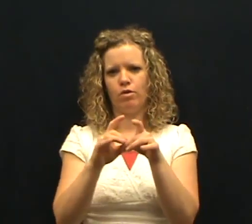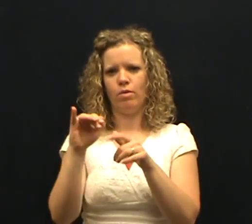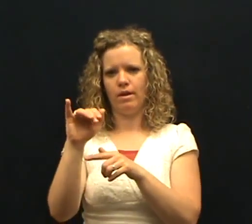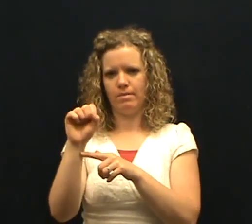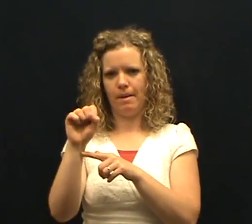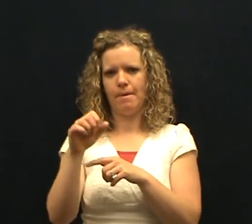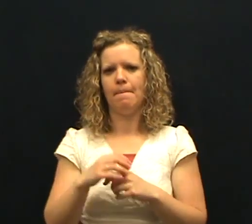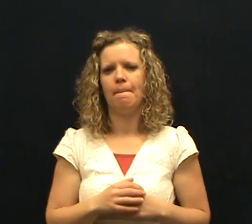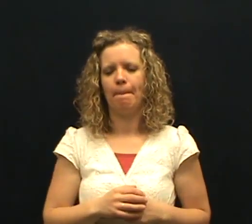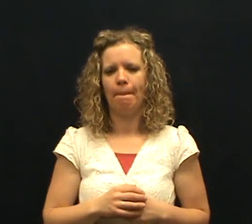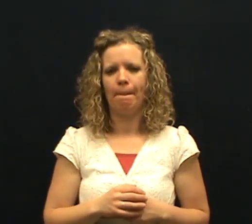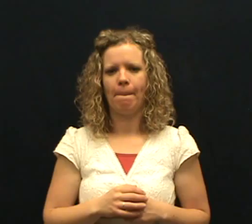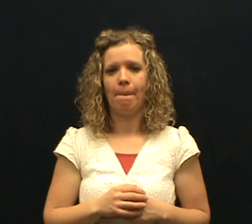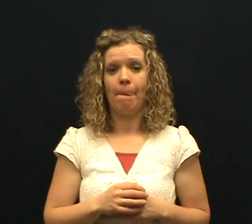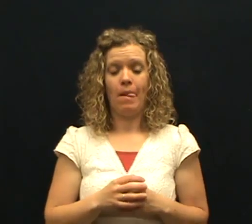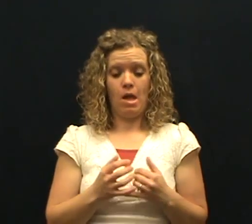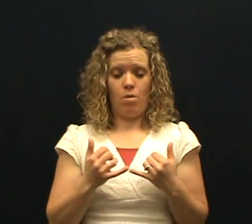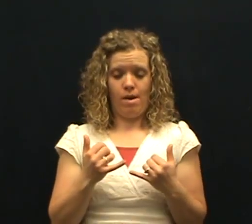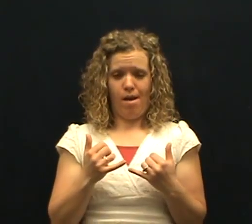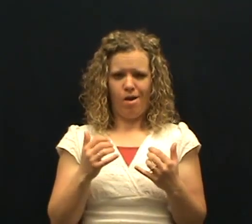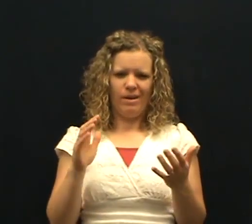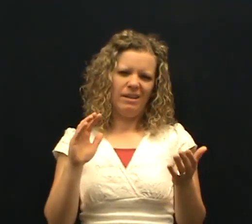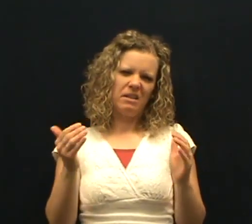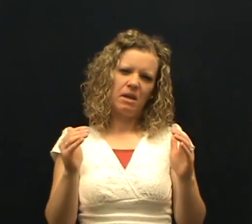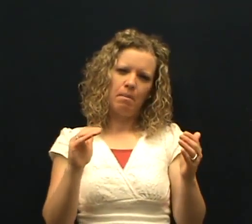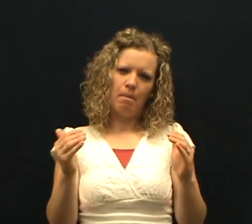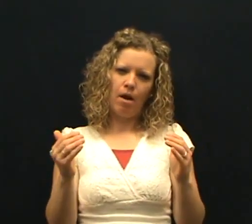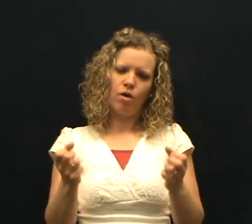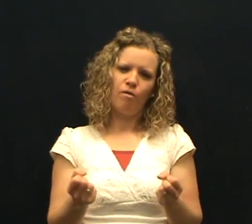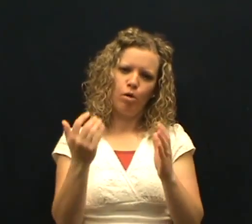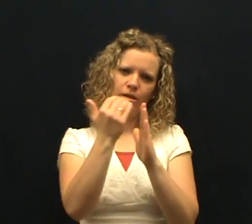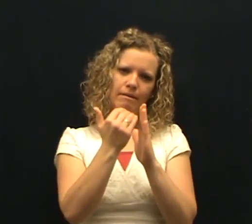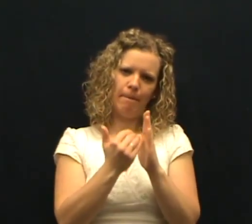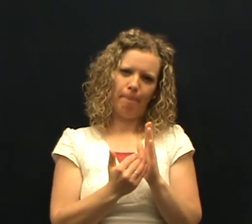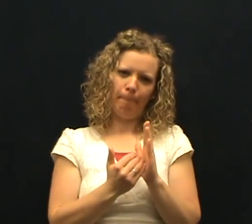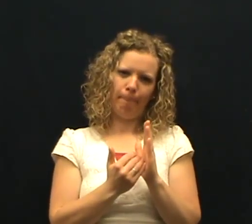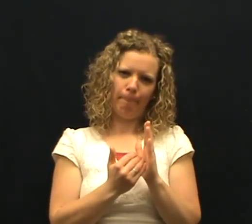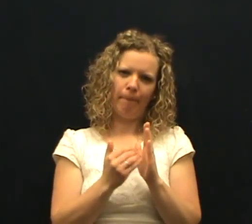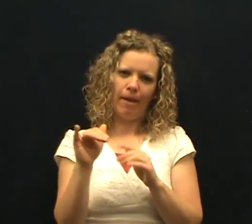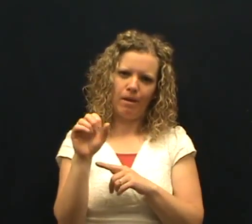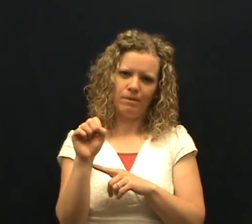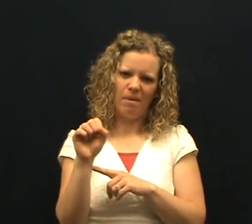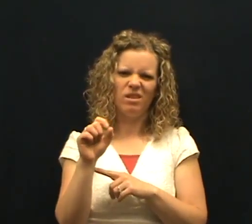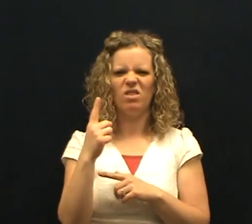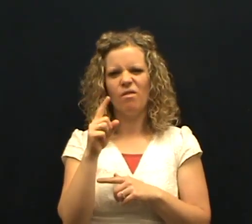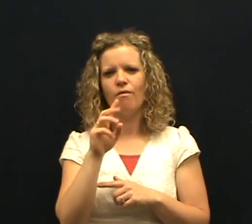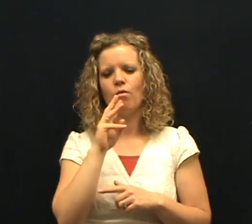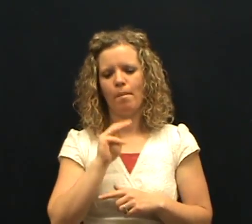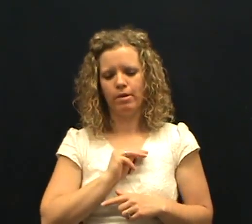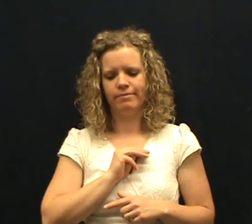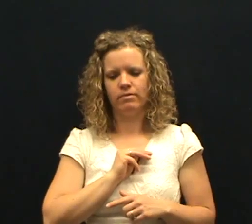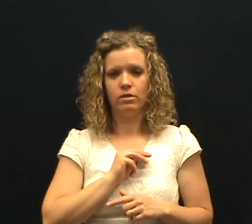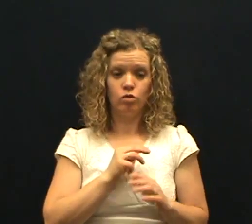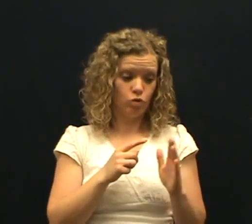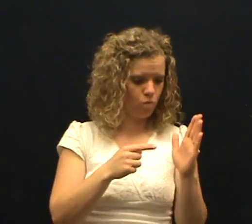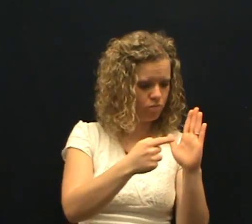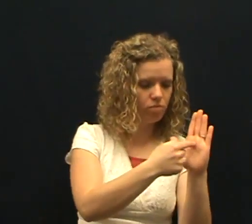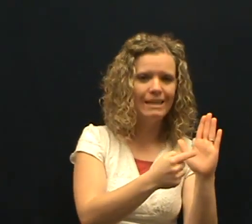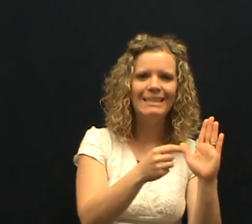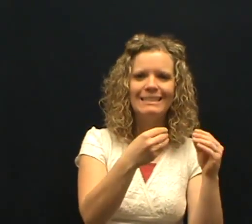looking at comparative multi-step income statements for Walmart. We show sales, then we subtract cost